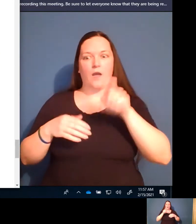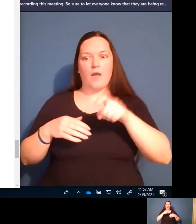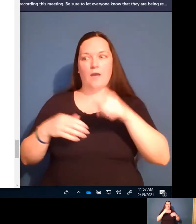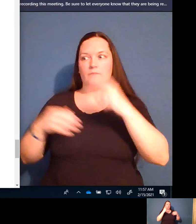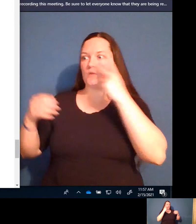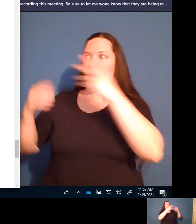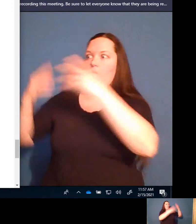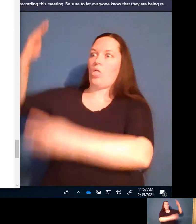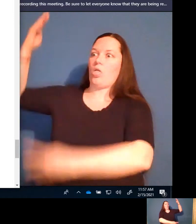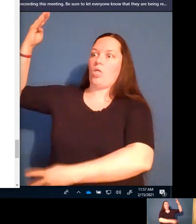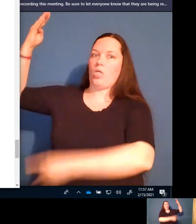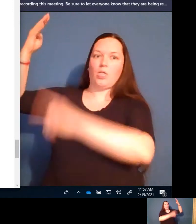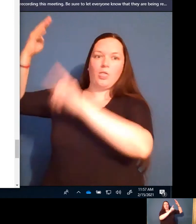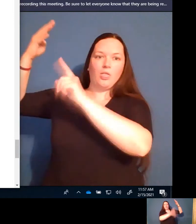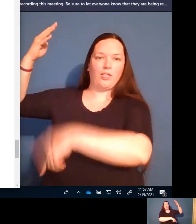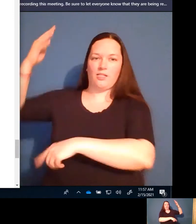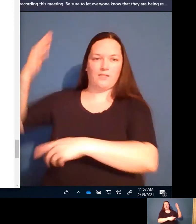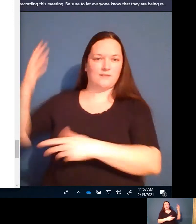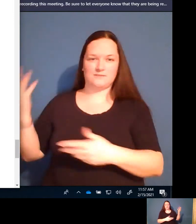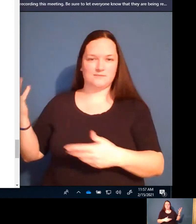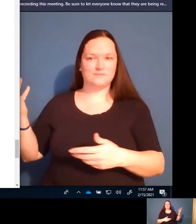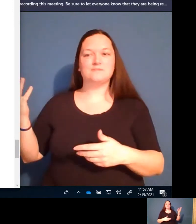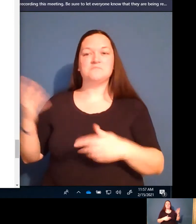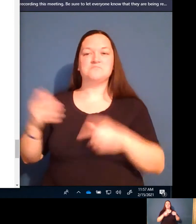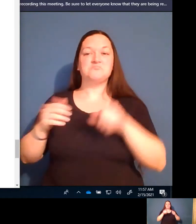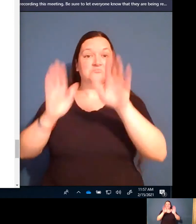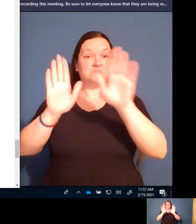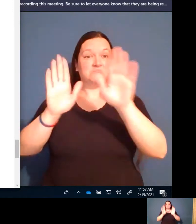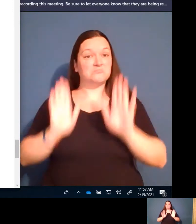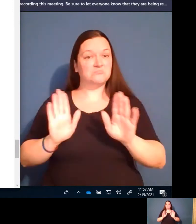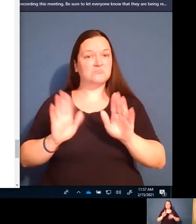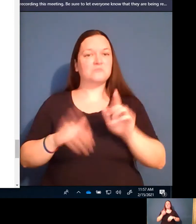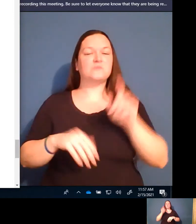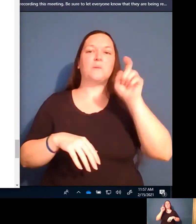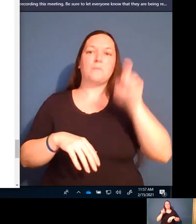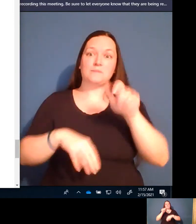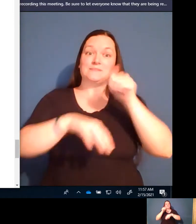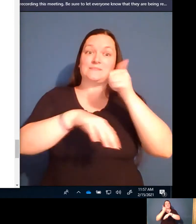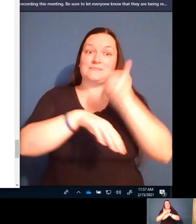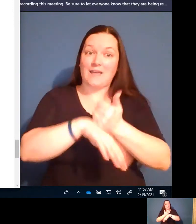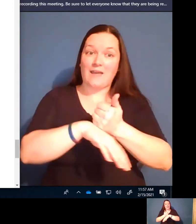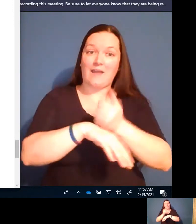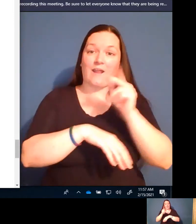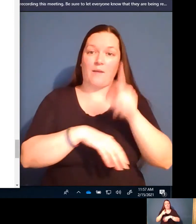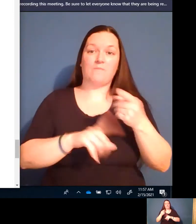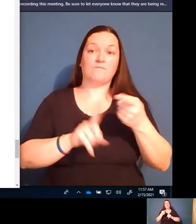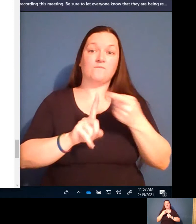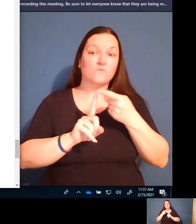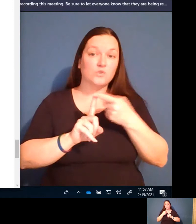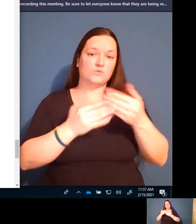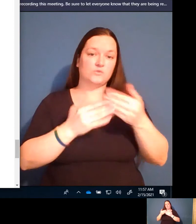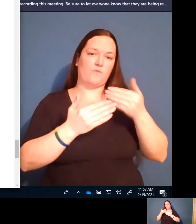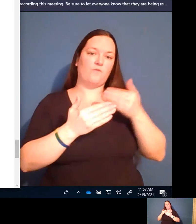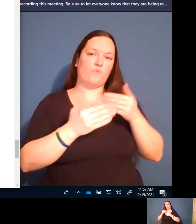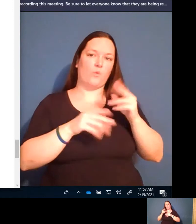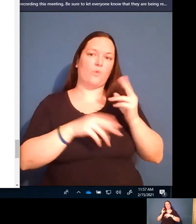worry about all of the other objects in the database. It's a great feature, but again, it's something that needs to be set up before you can use